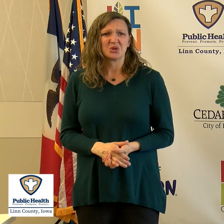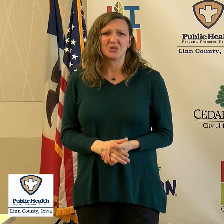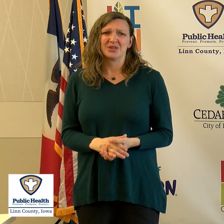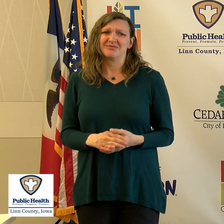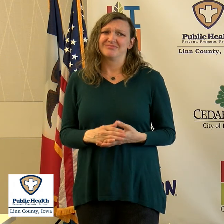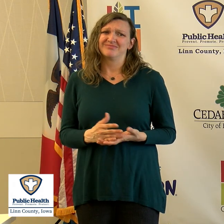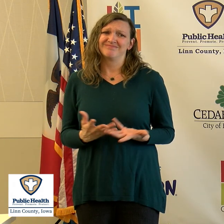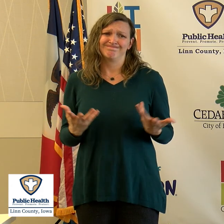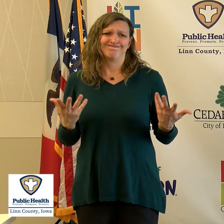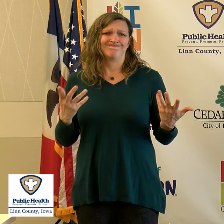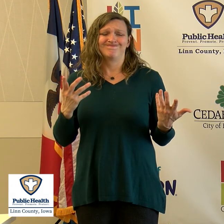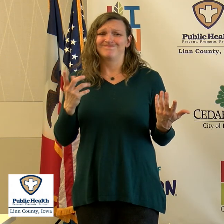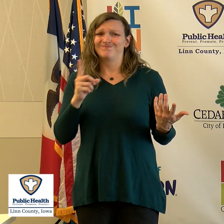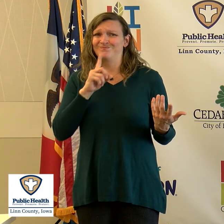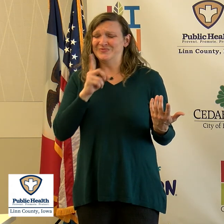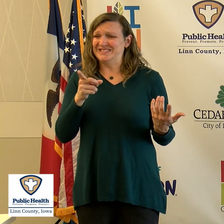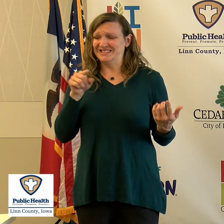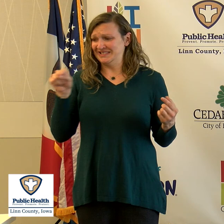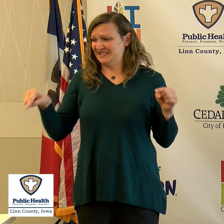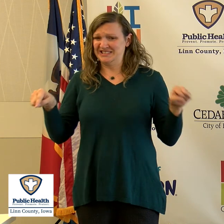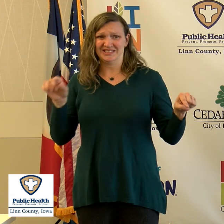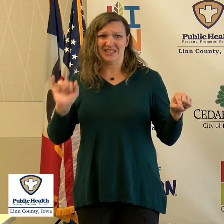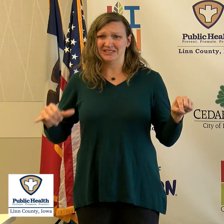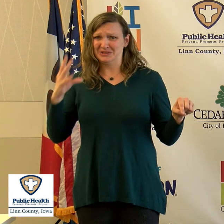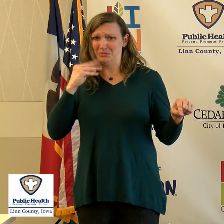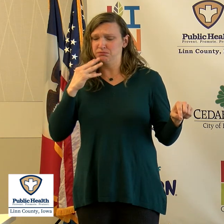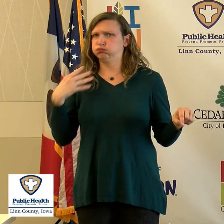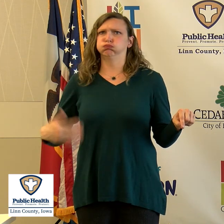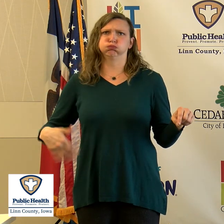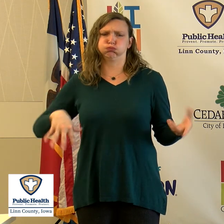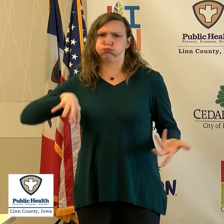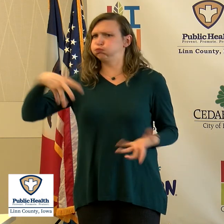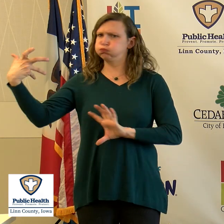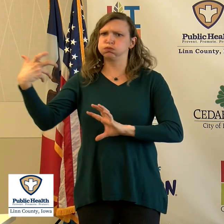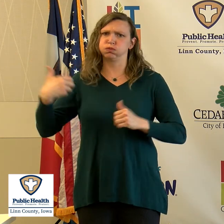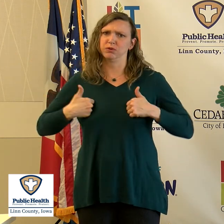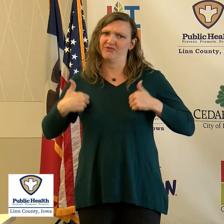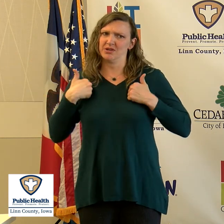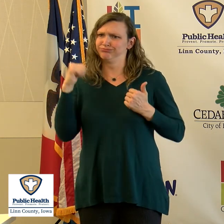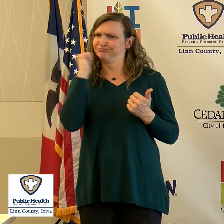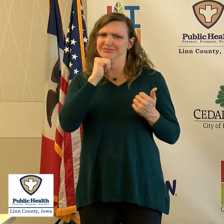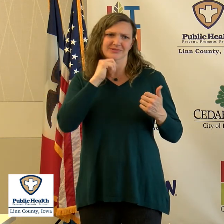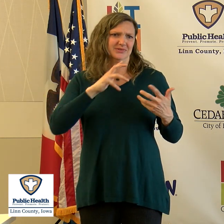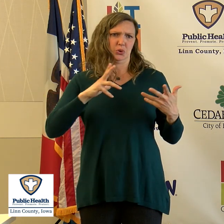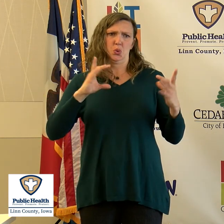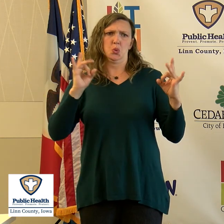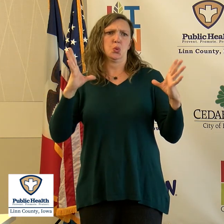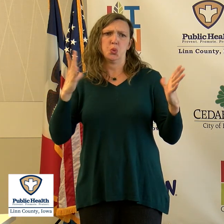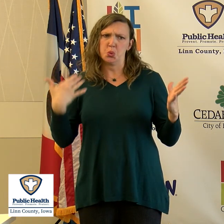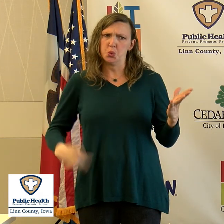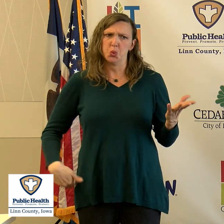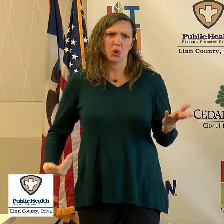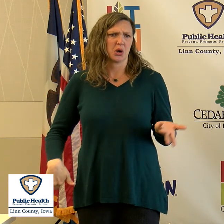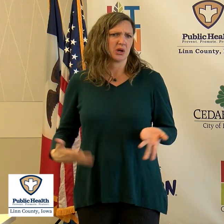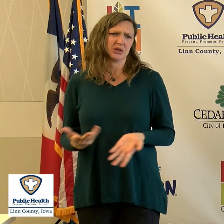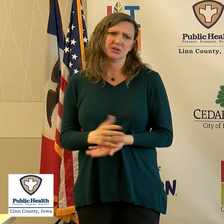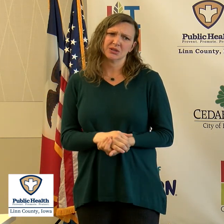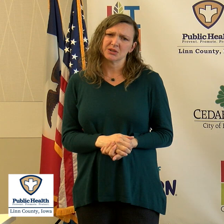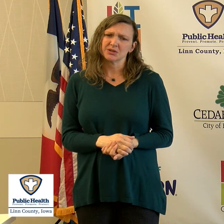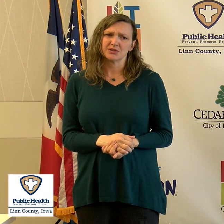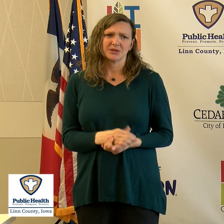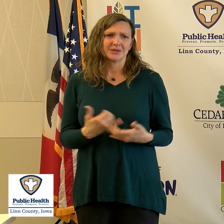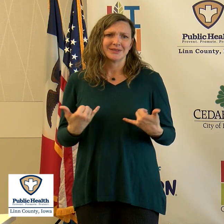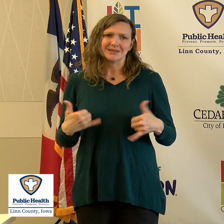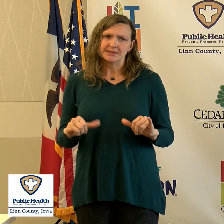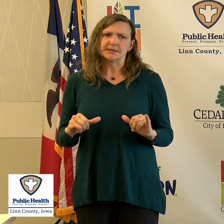is a change for them. It's a lot of stress that they're going through. They care very much for the residents that they take care of. So we're there to